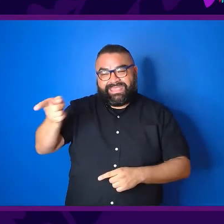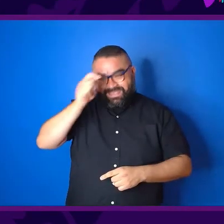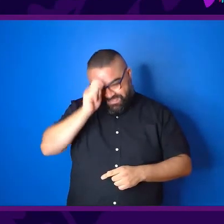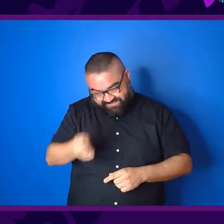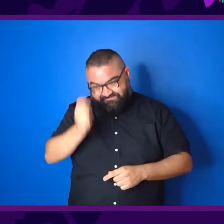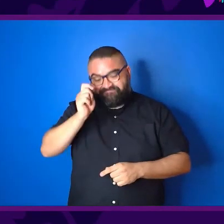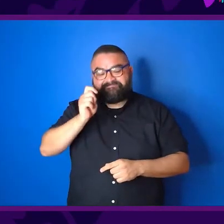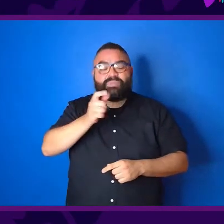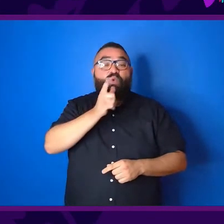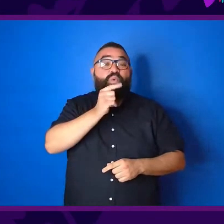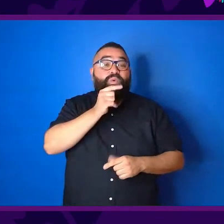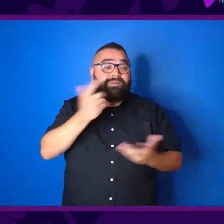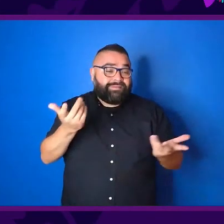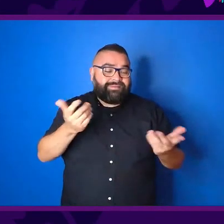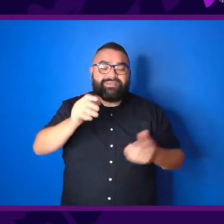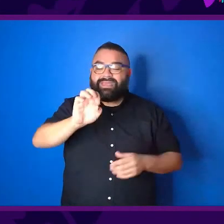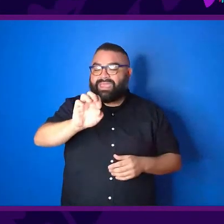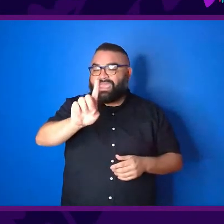James Olmos.